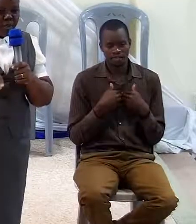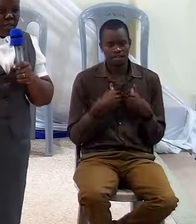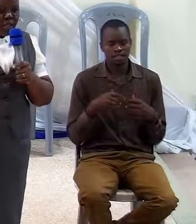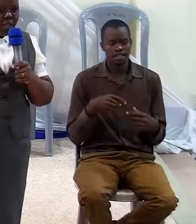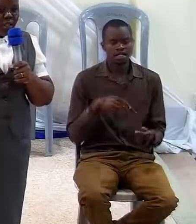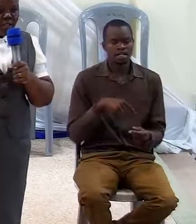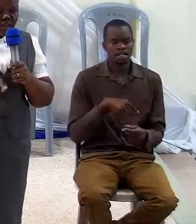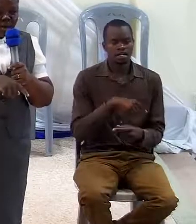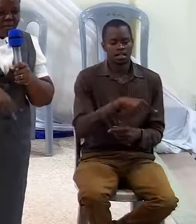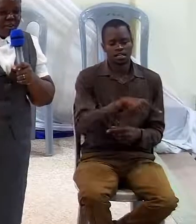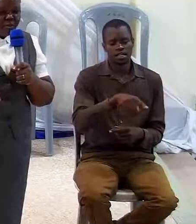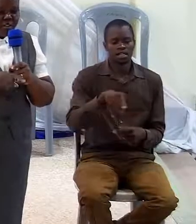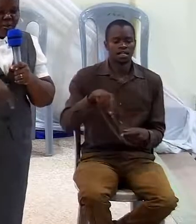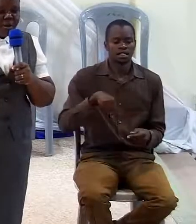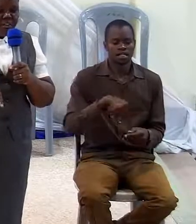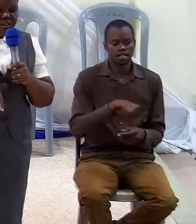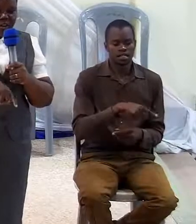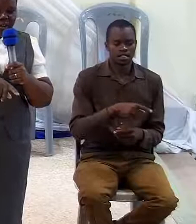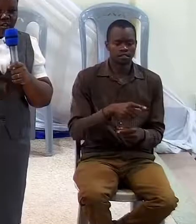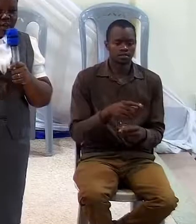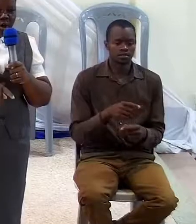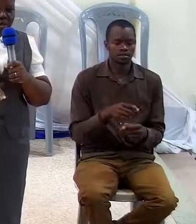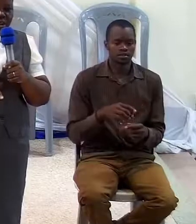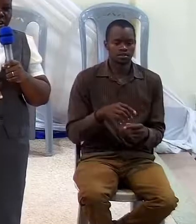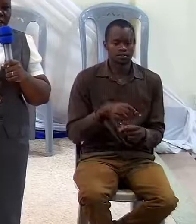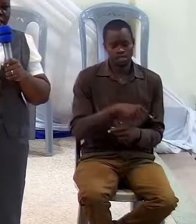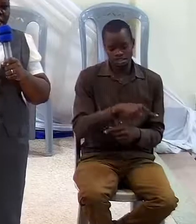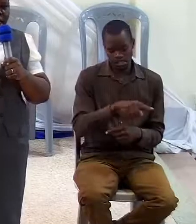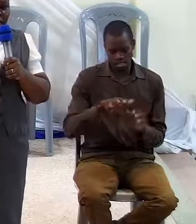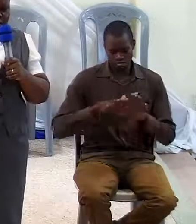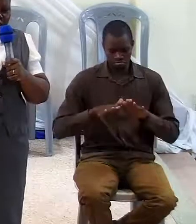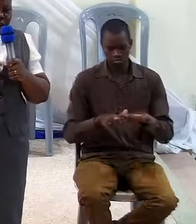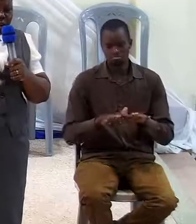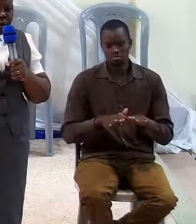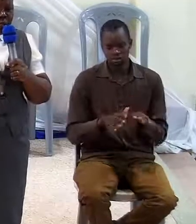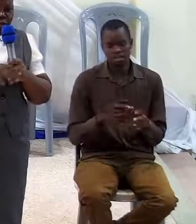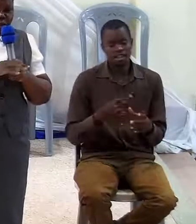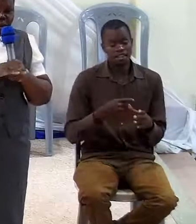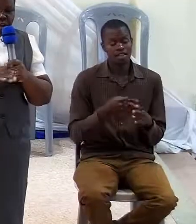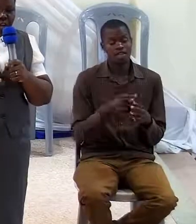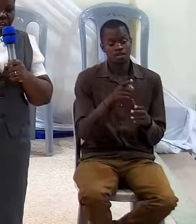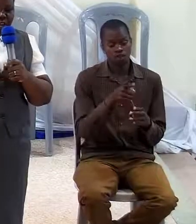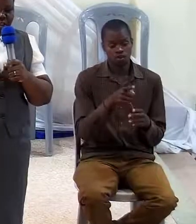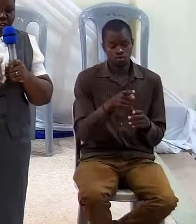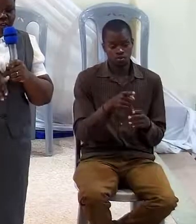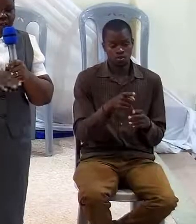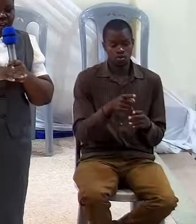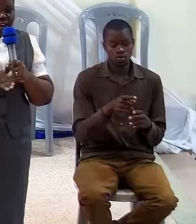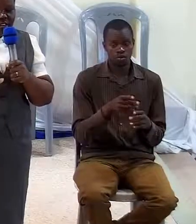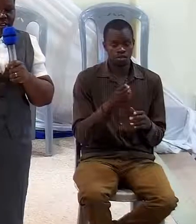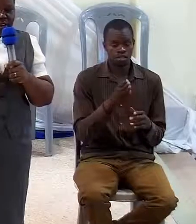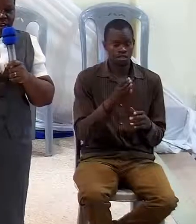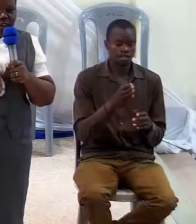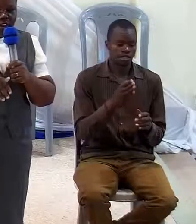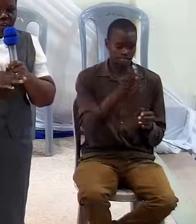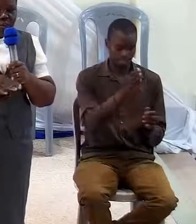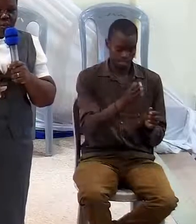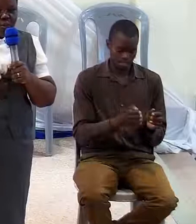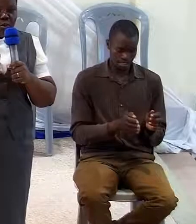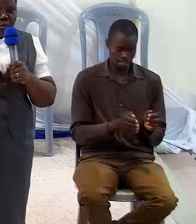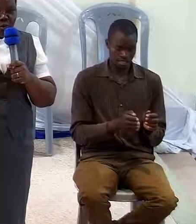chapati, it's round. And then you portion it. You cut it into